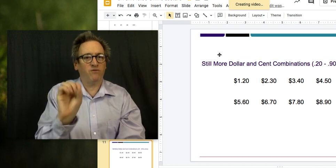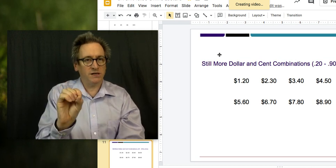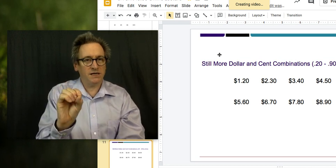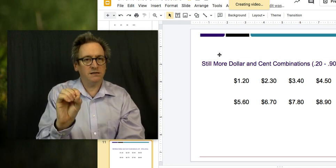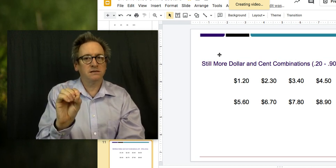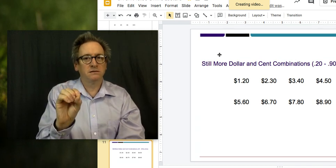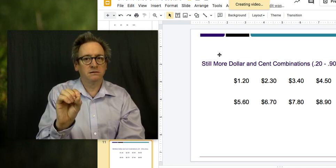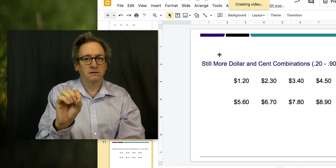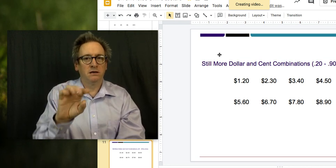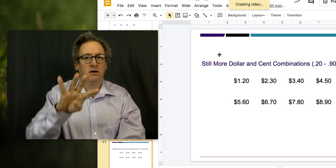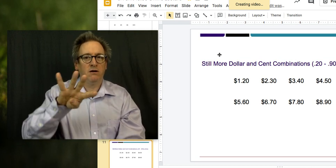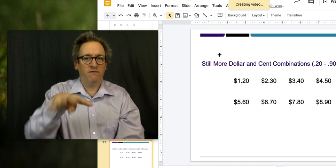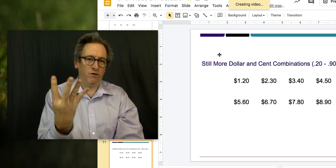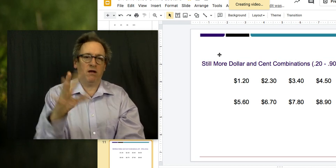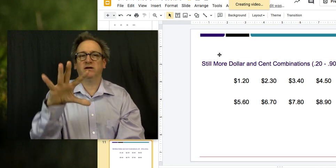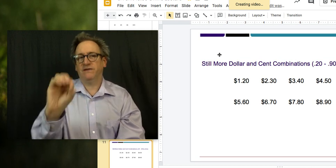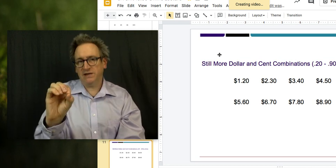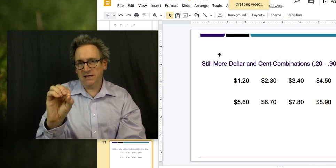$3.40,